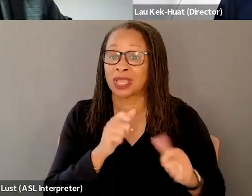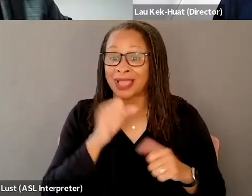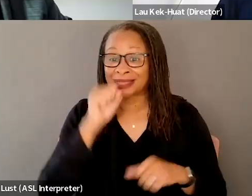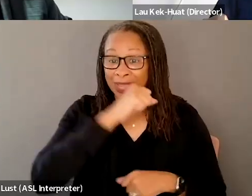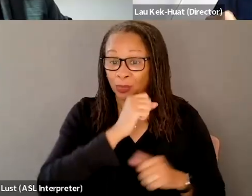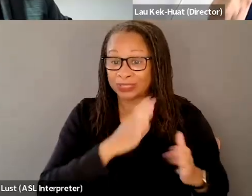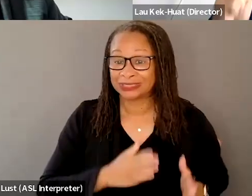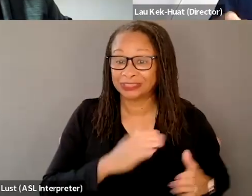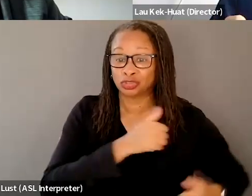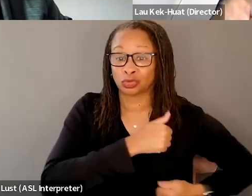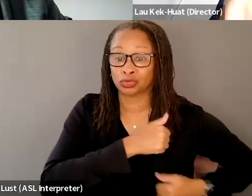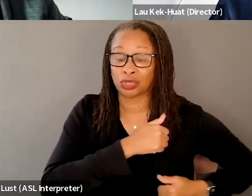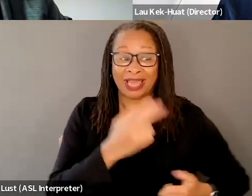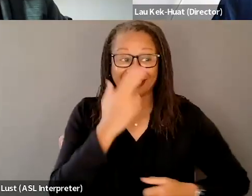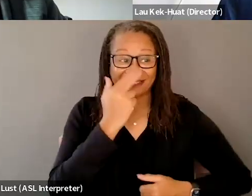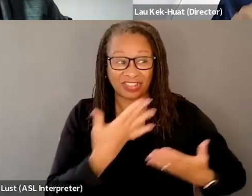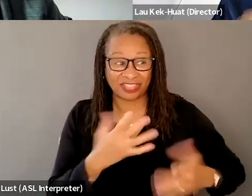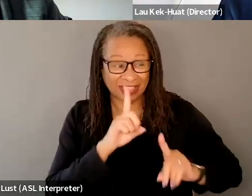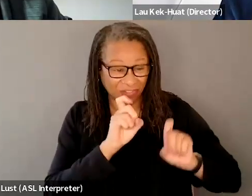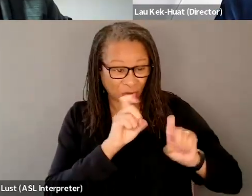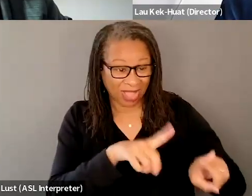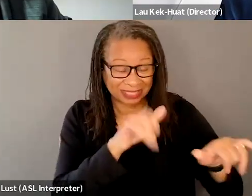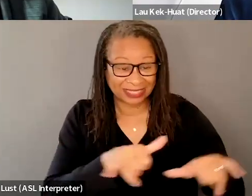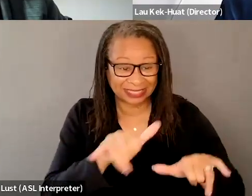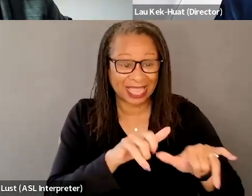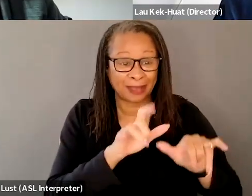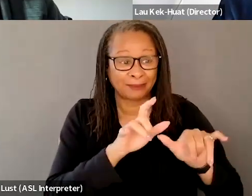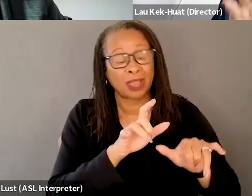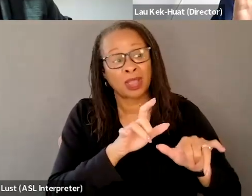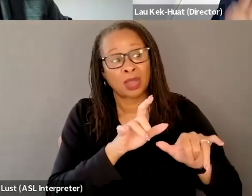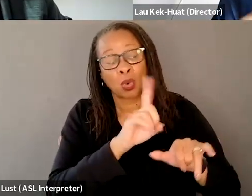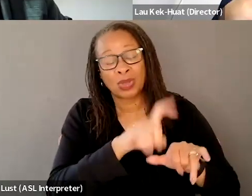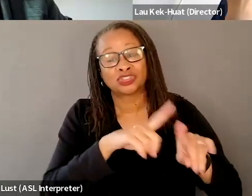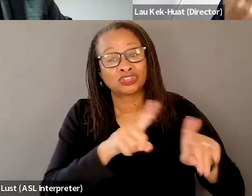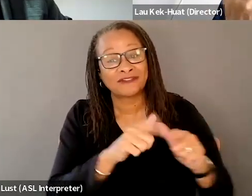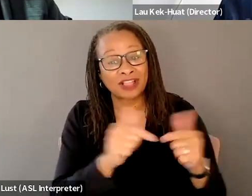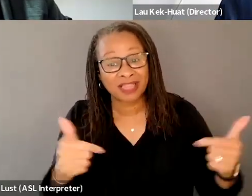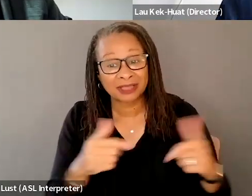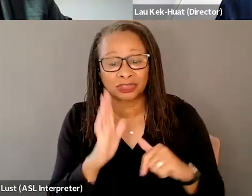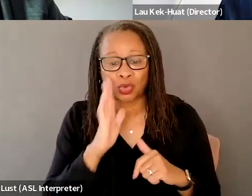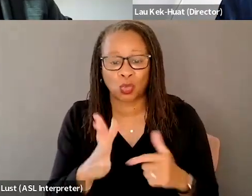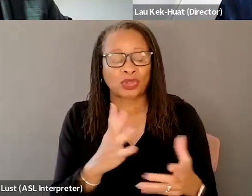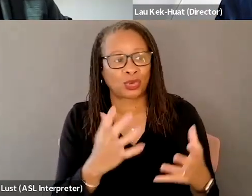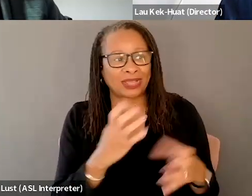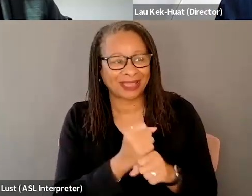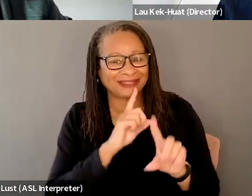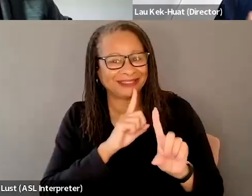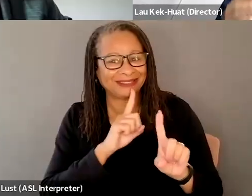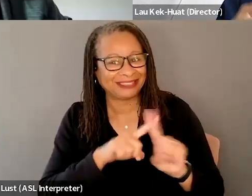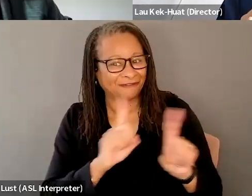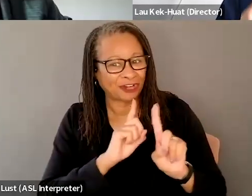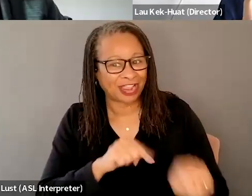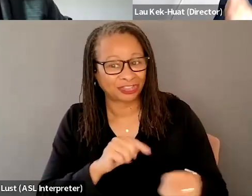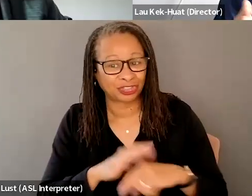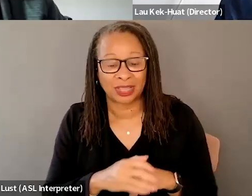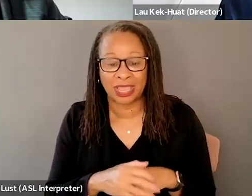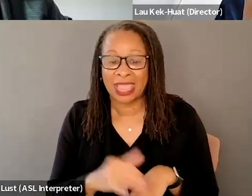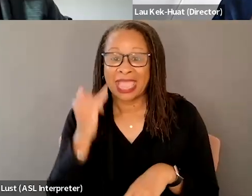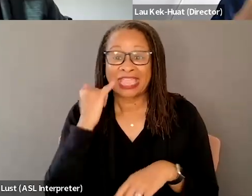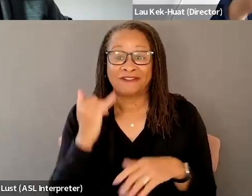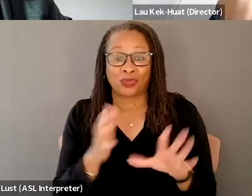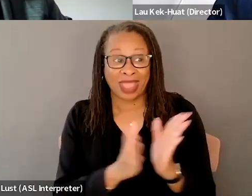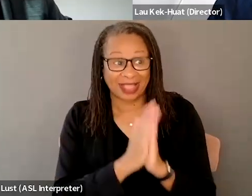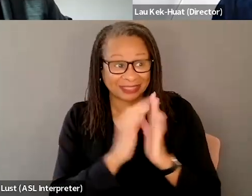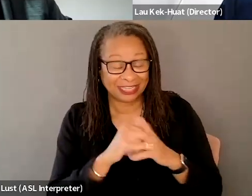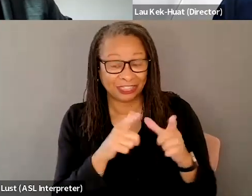funny thing is, if you ask them the same question in different language, you will come with different answers. If you ask them in Japanese,